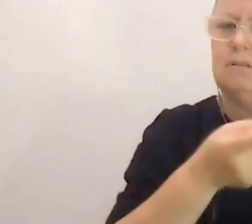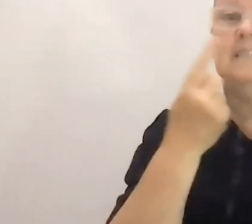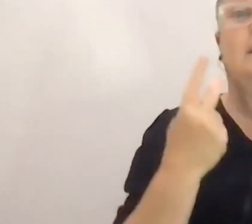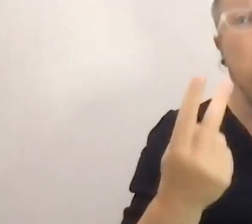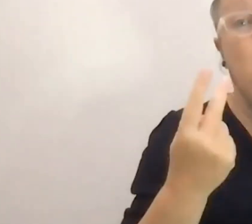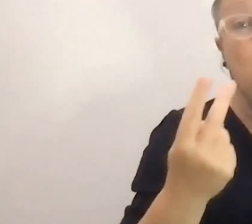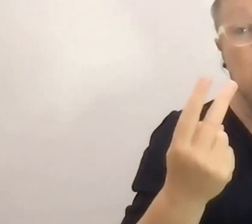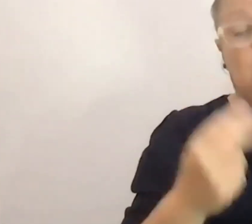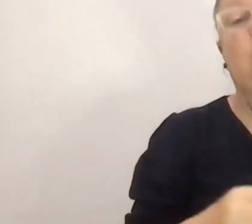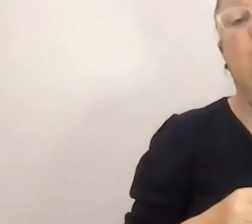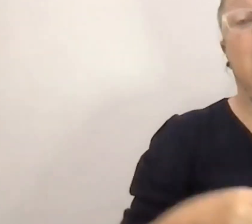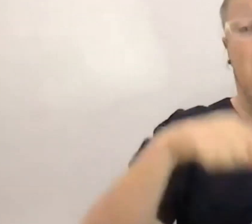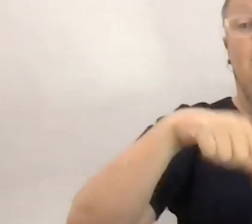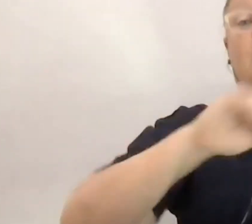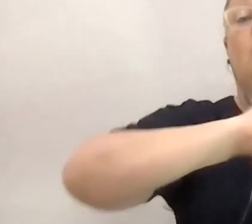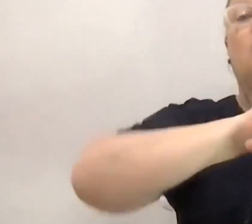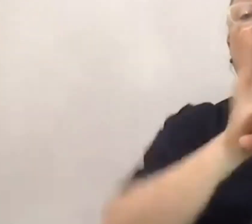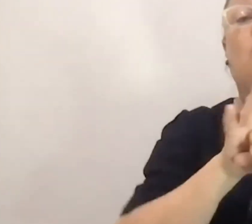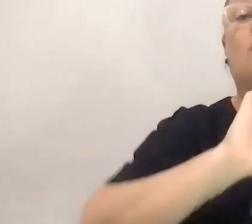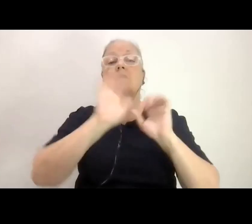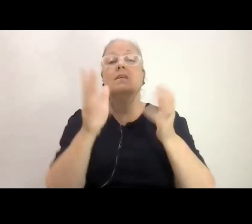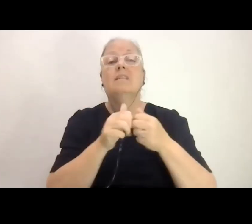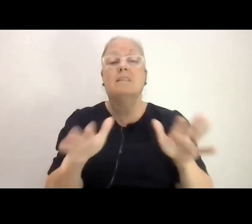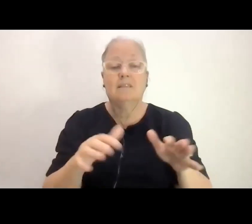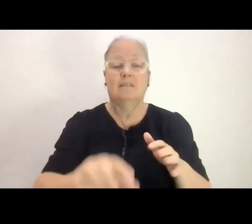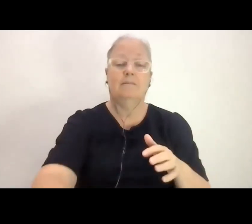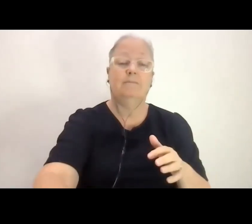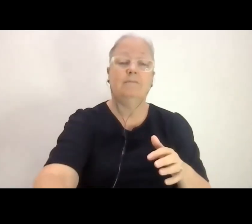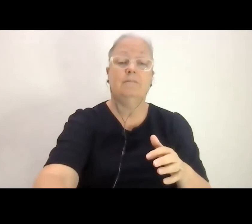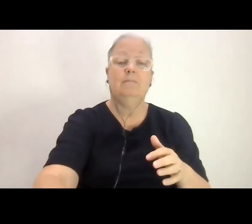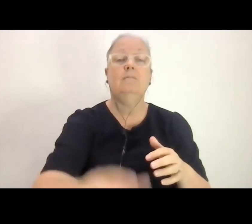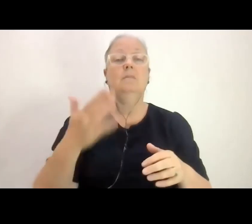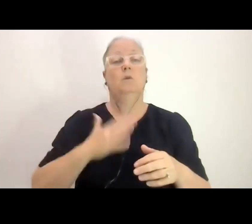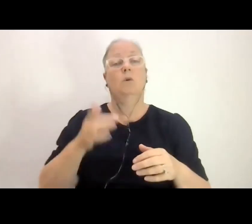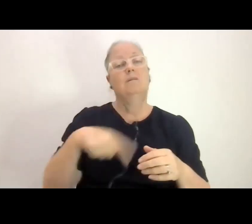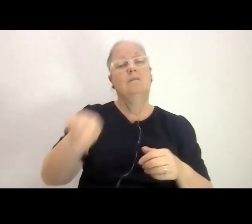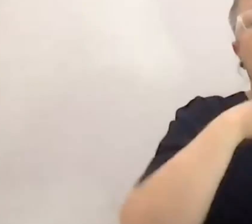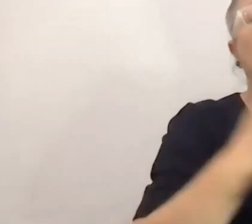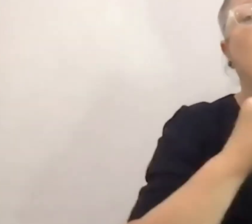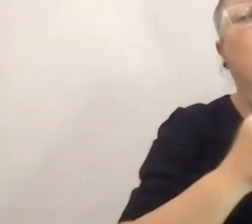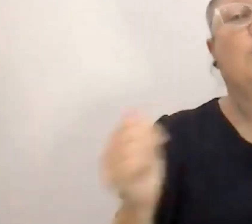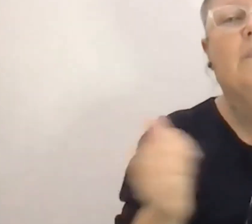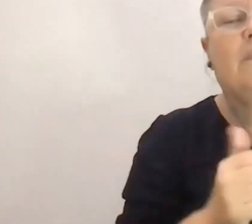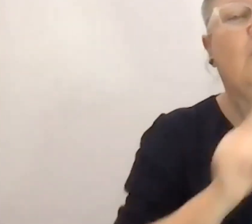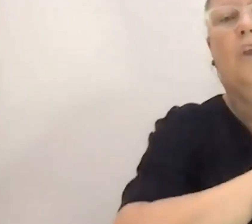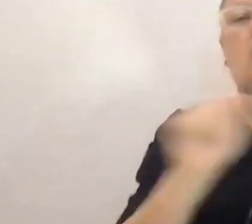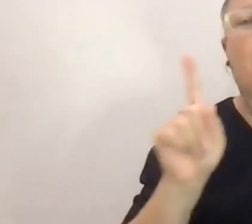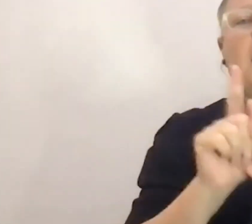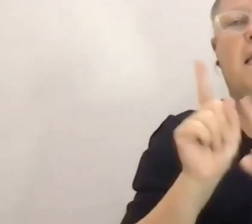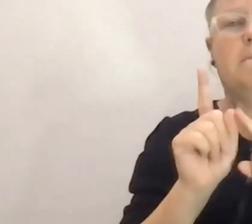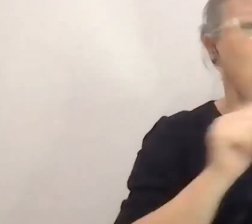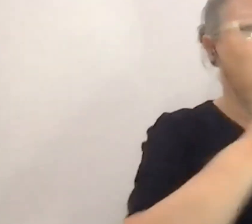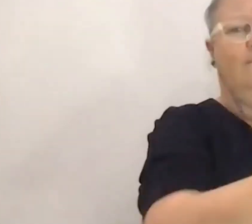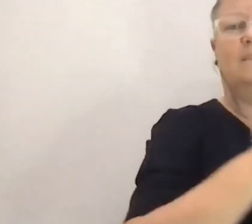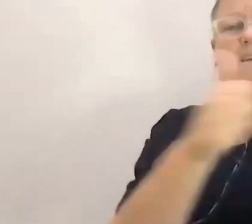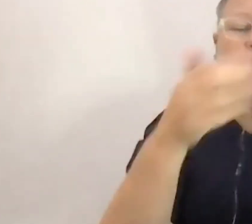throughout this COVID-19 pandemic, is the need for all sectors to work together and not work in silos like we have been.